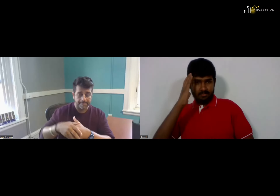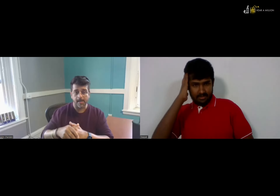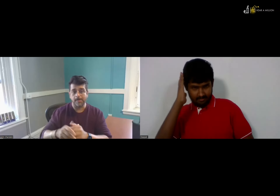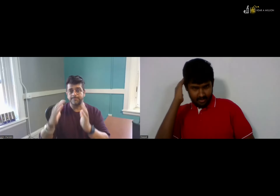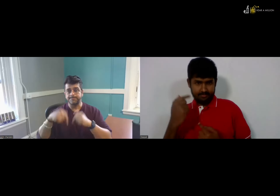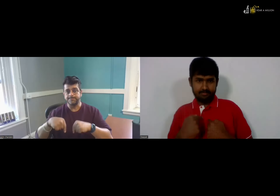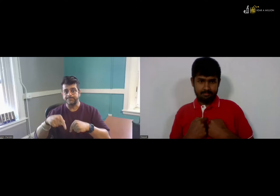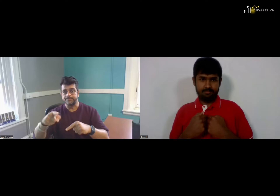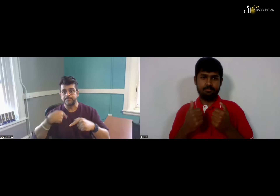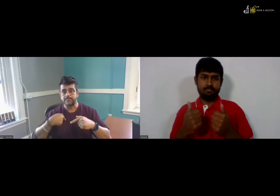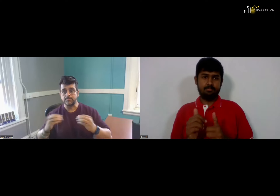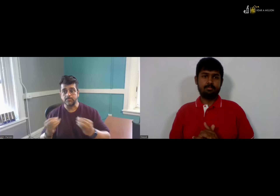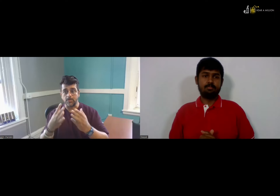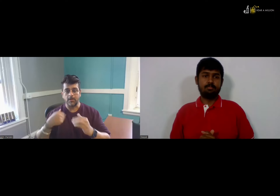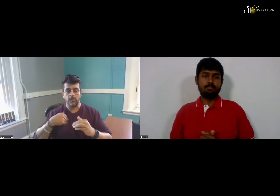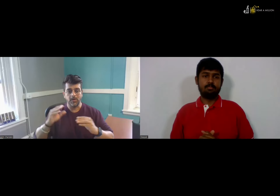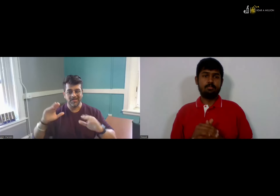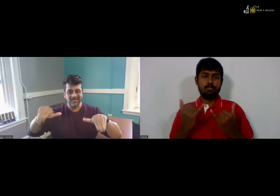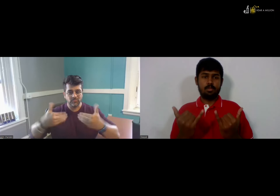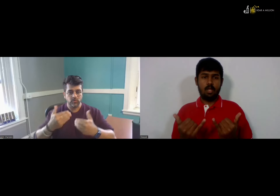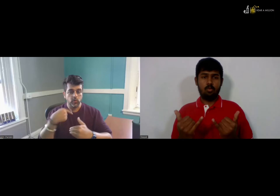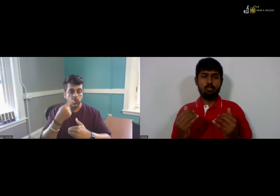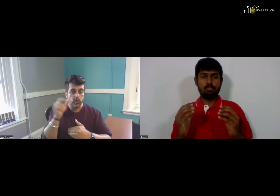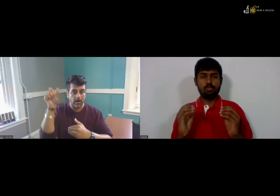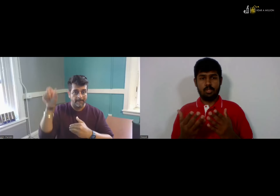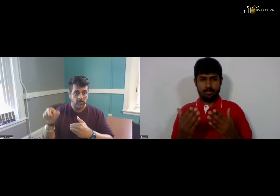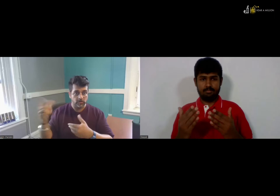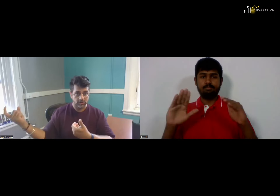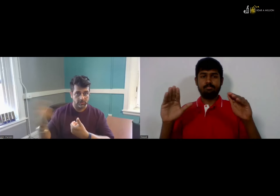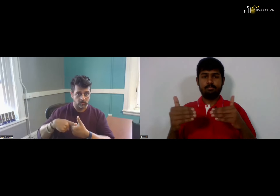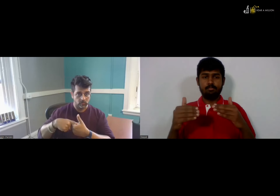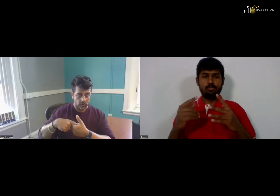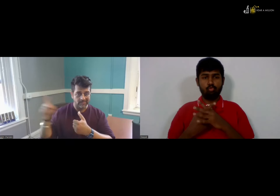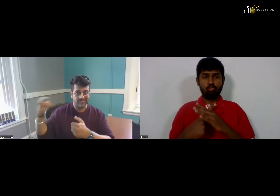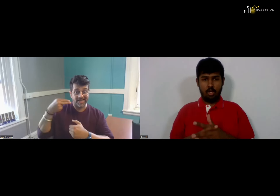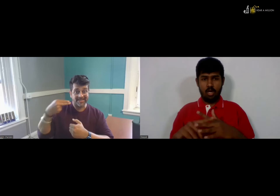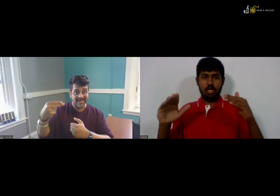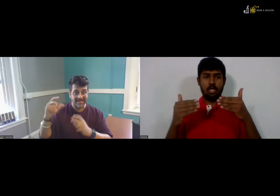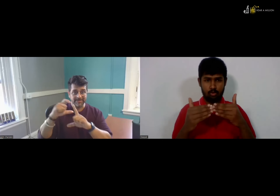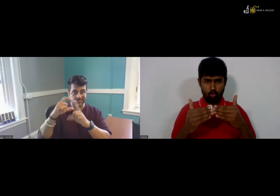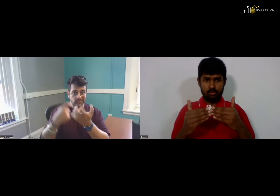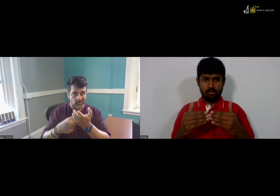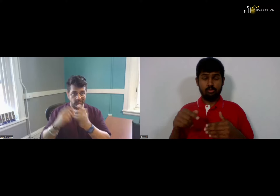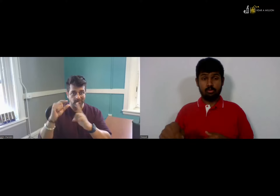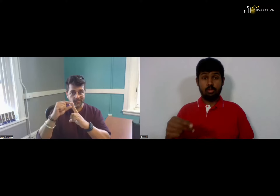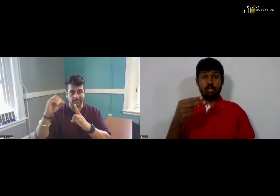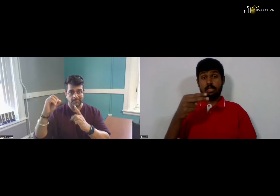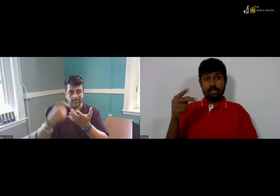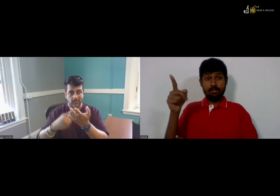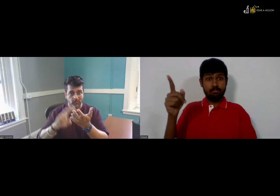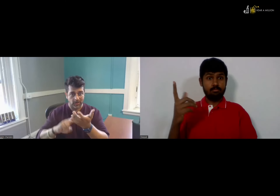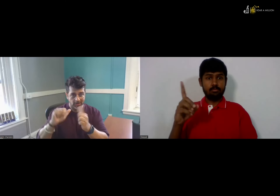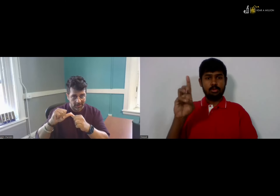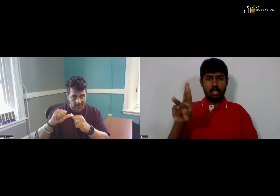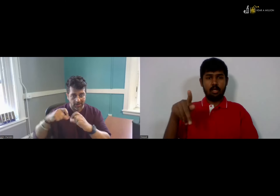interpreter today. So please be patient while you are attending the session. So we have our